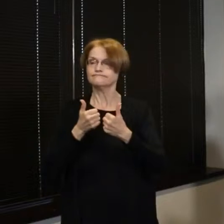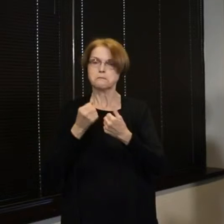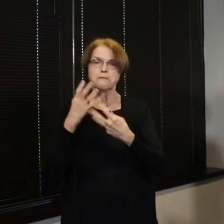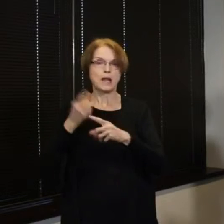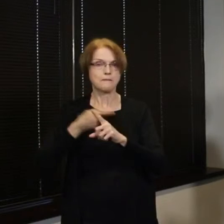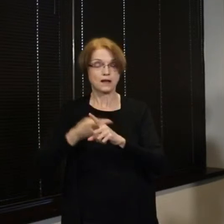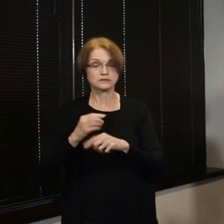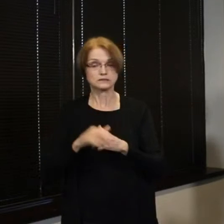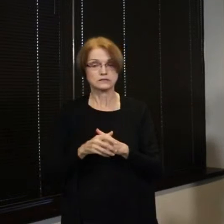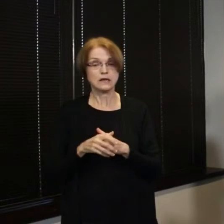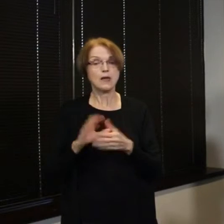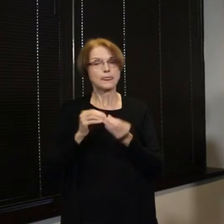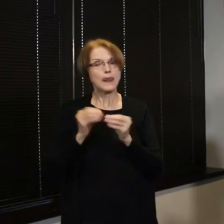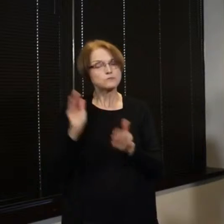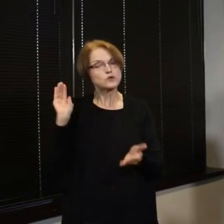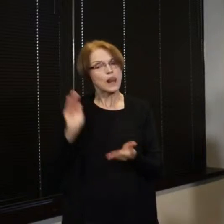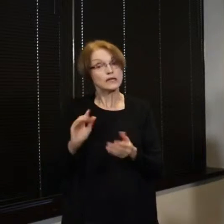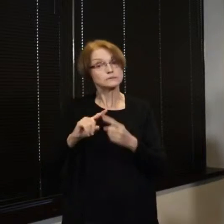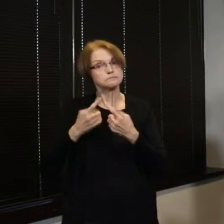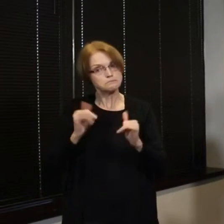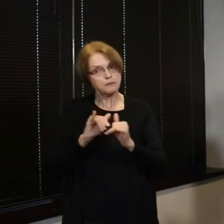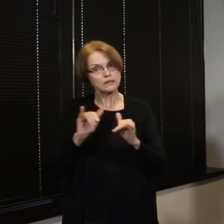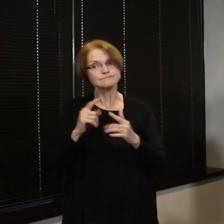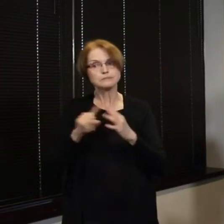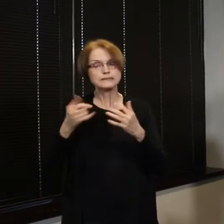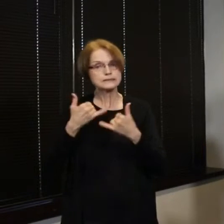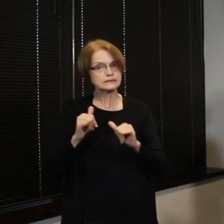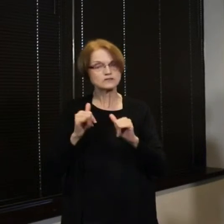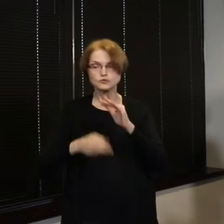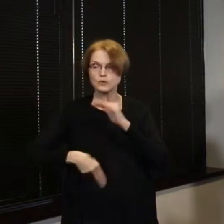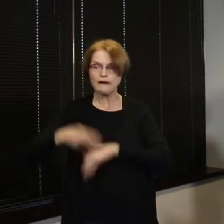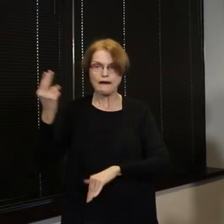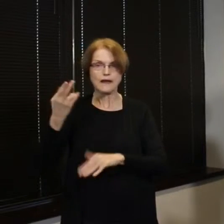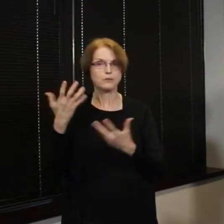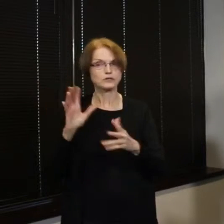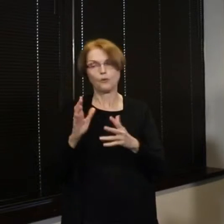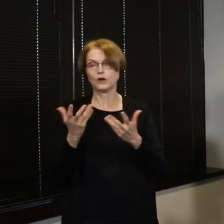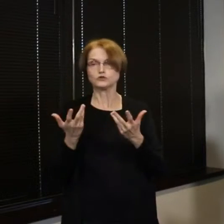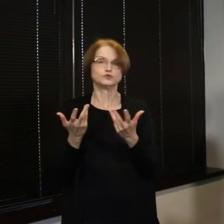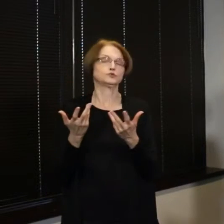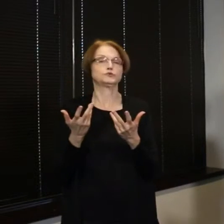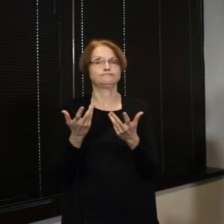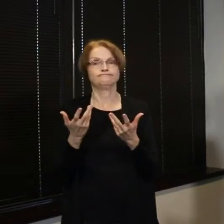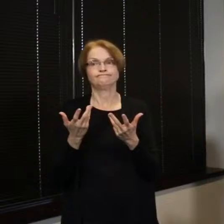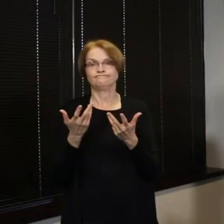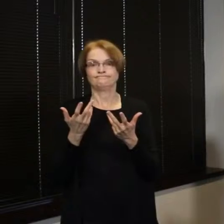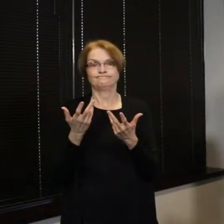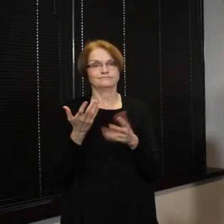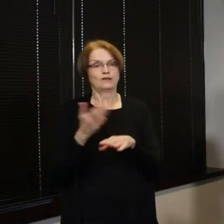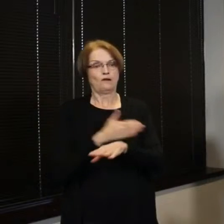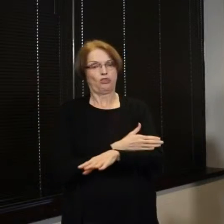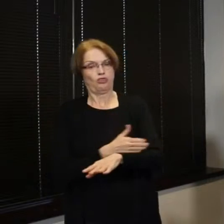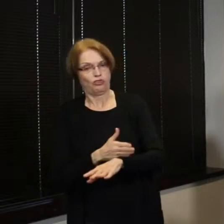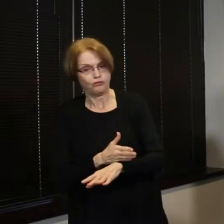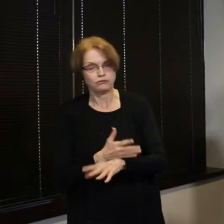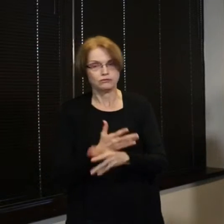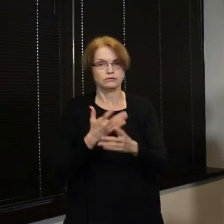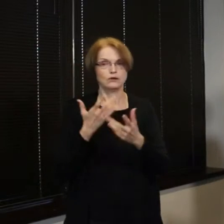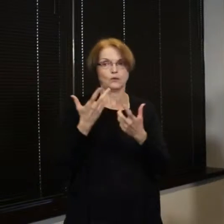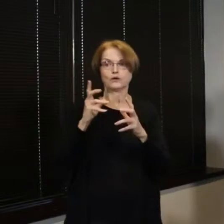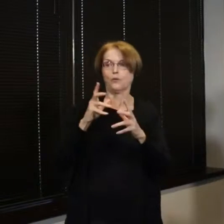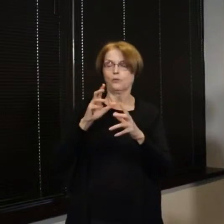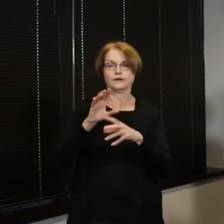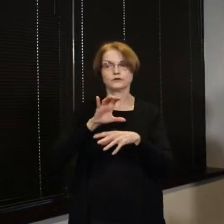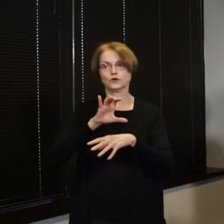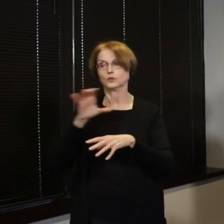high. So we don't want to slide backwards. We don't want a post-Christmas surge that would put too much stress on our